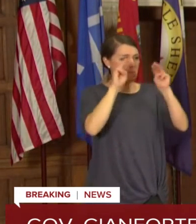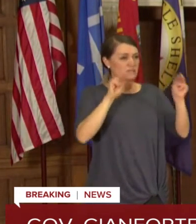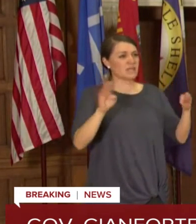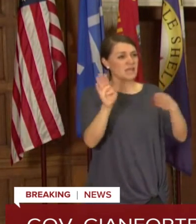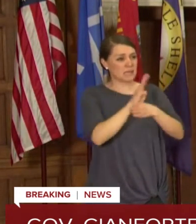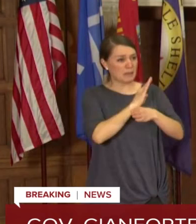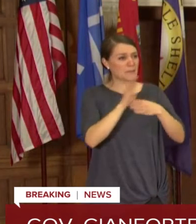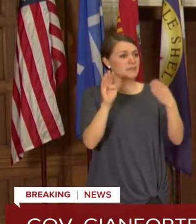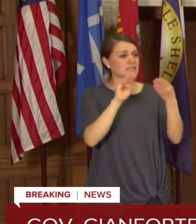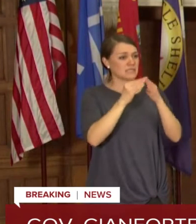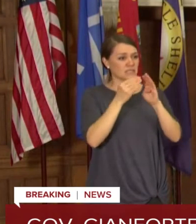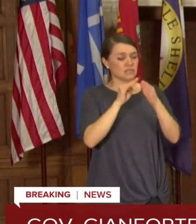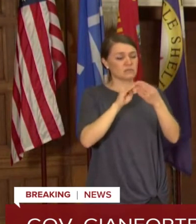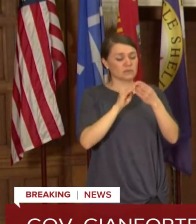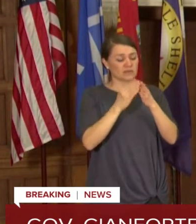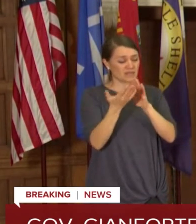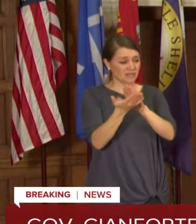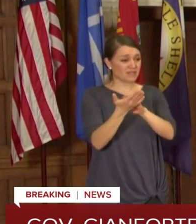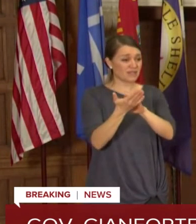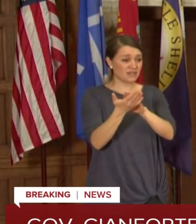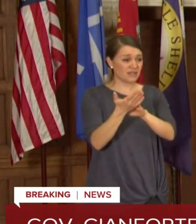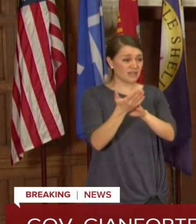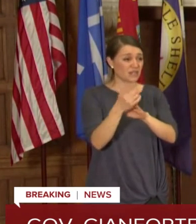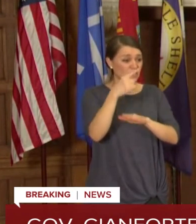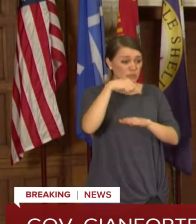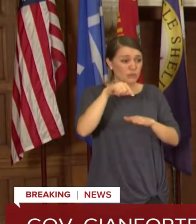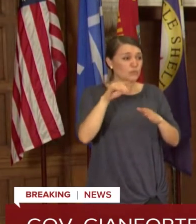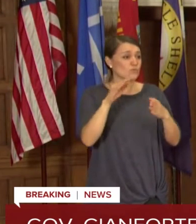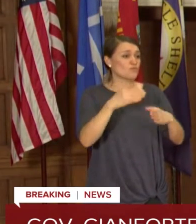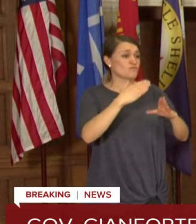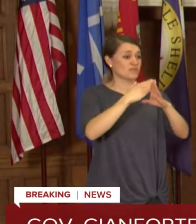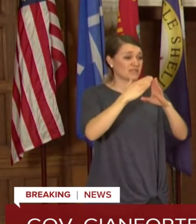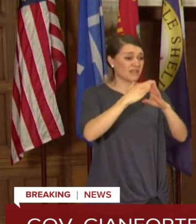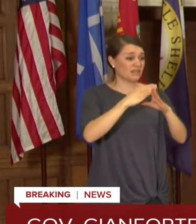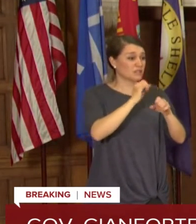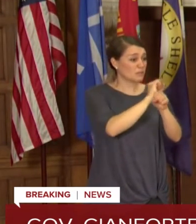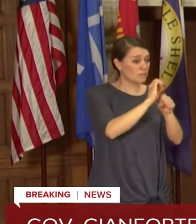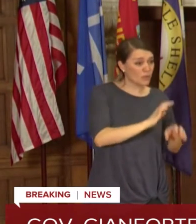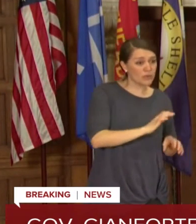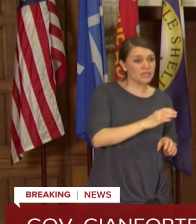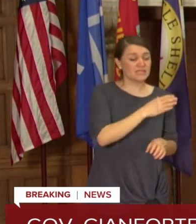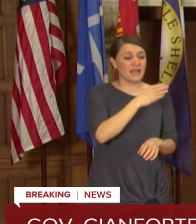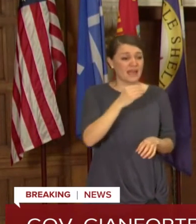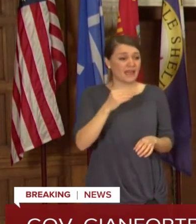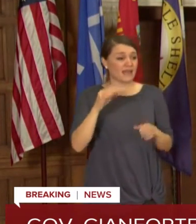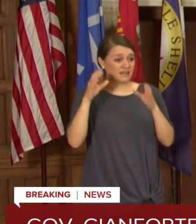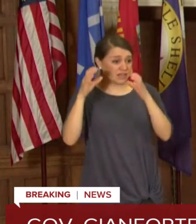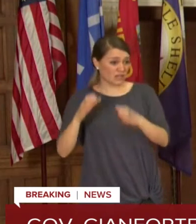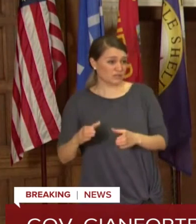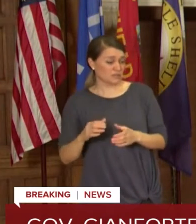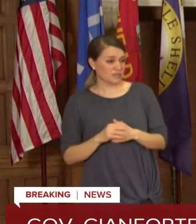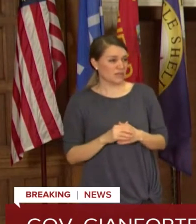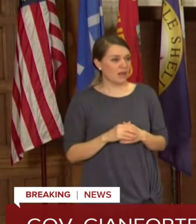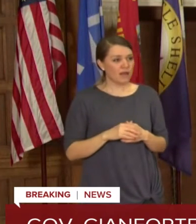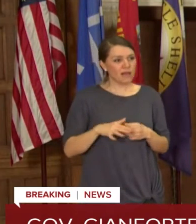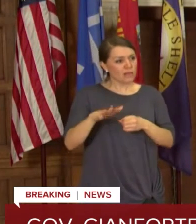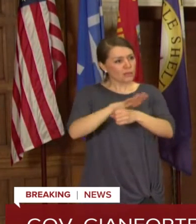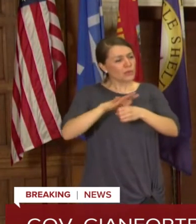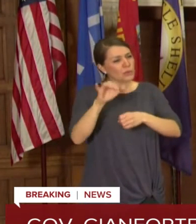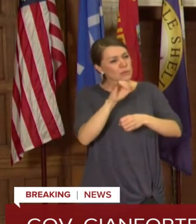the great work that they did in protecting their employees and their customers. And locally too,